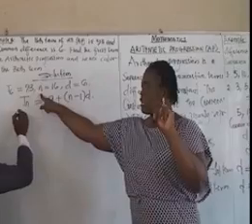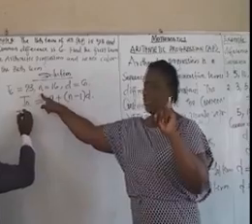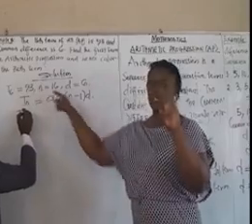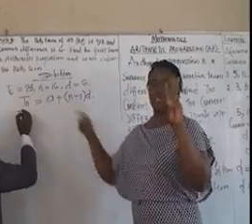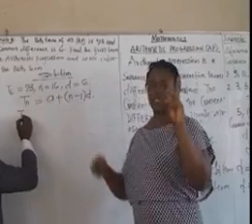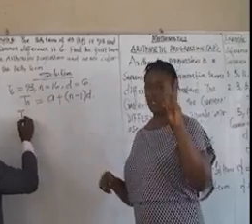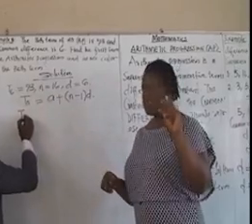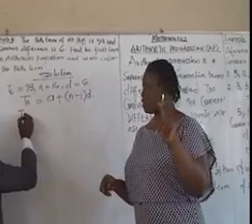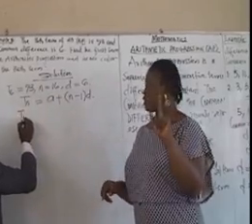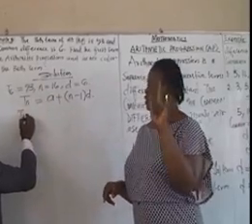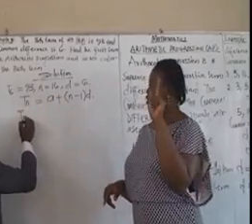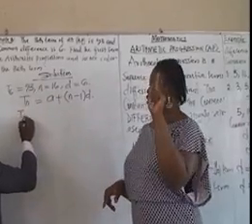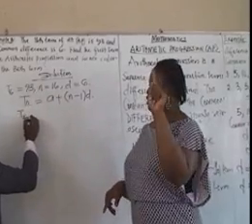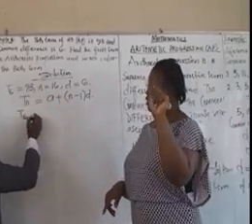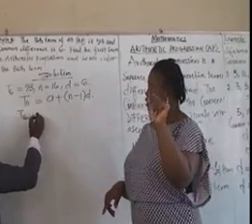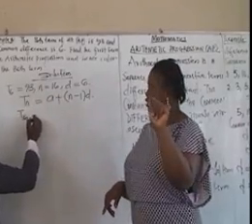So we have T